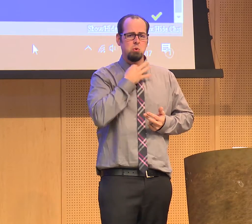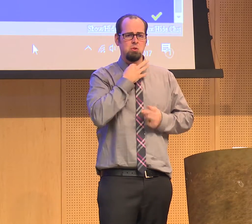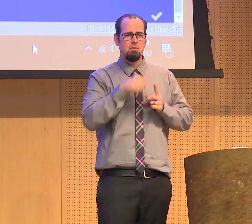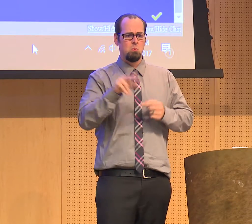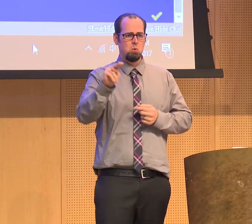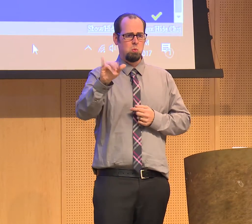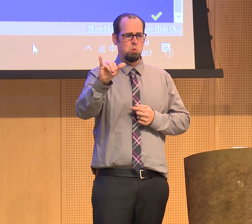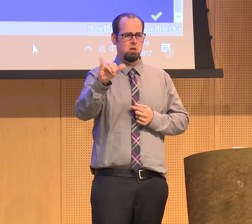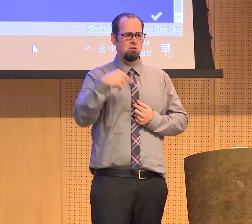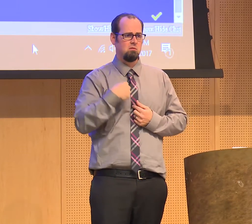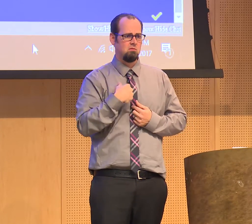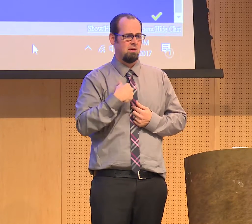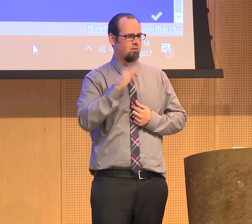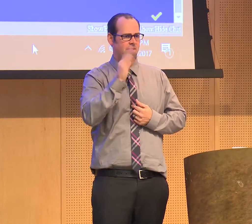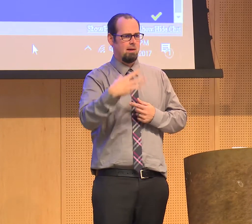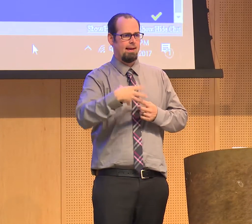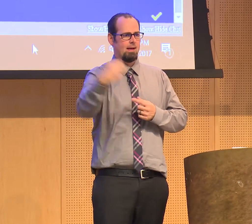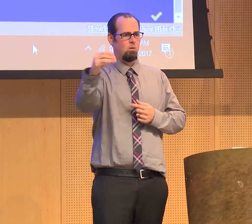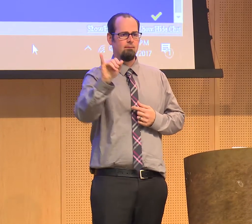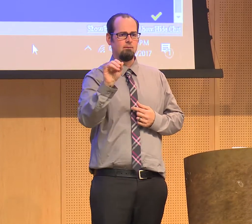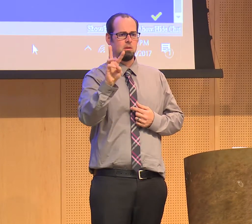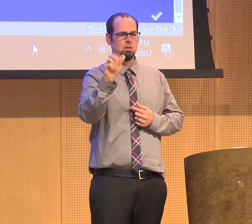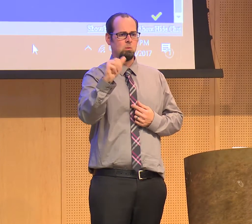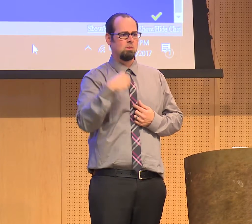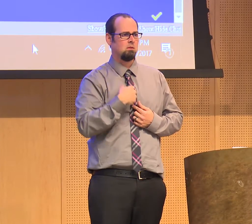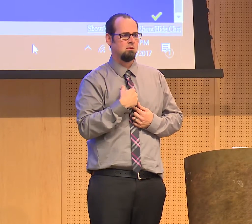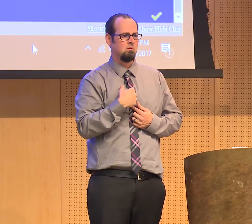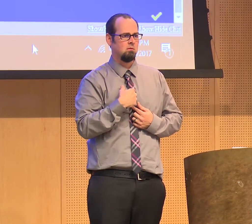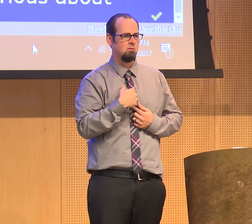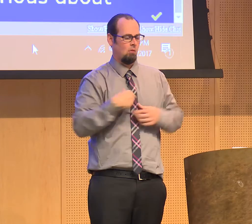was curious about New York. I had never been out of Iowa.